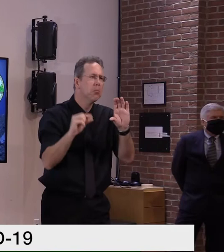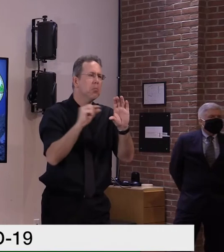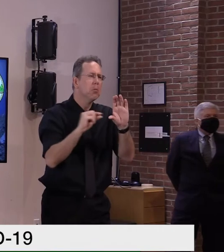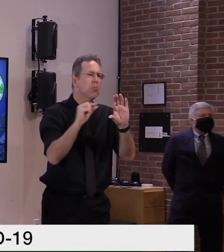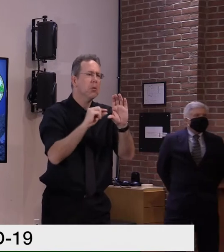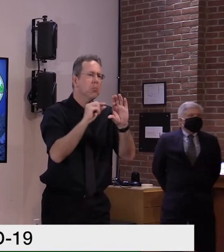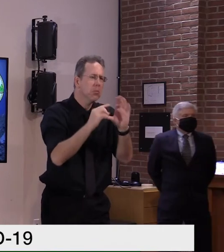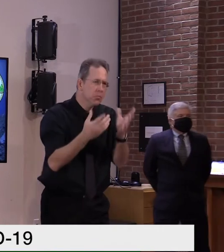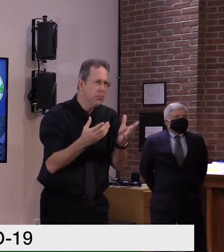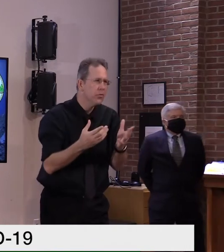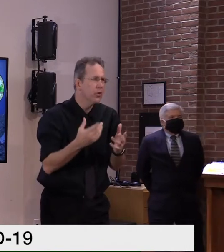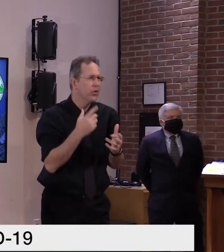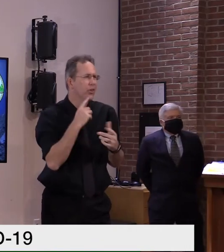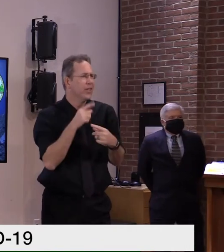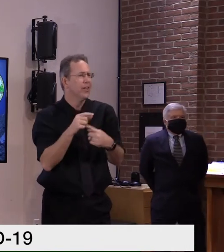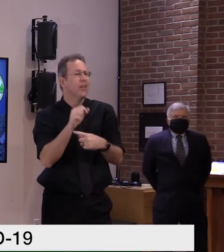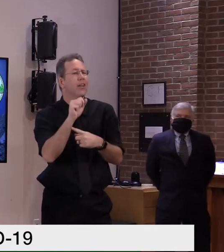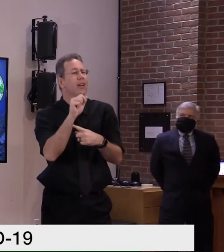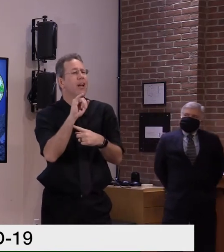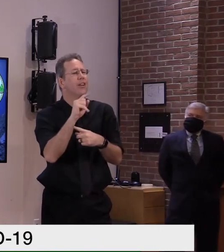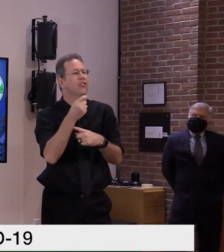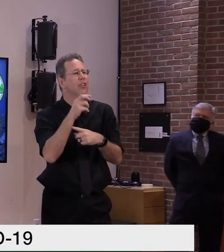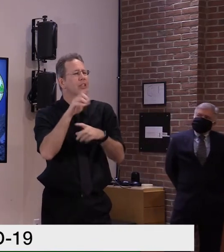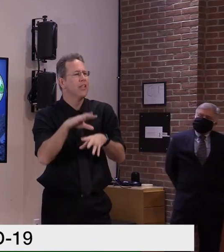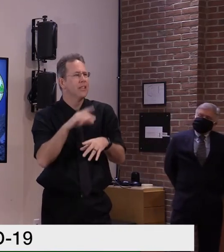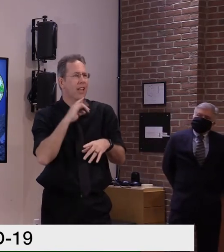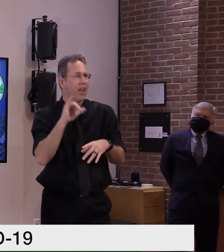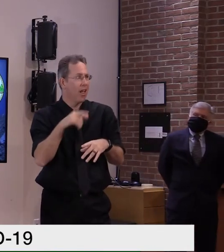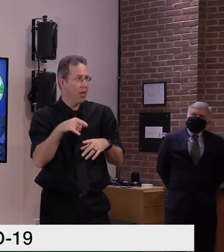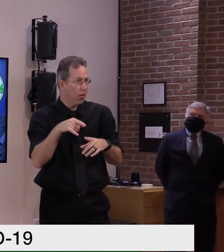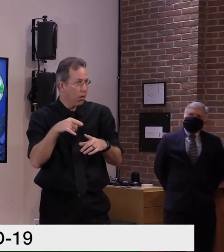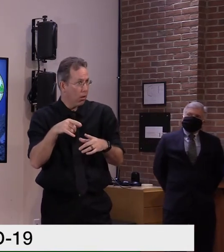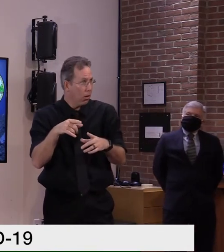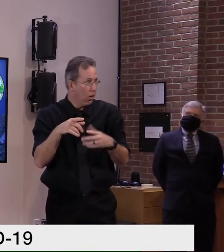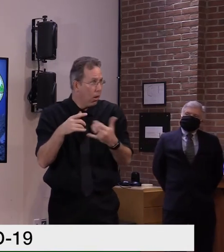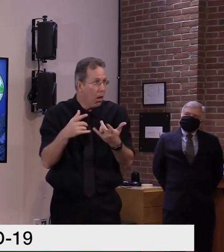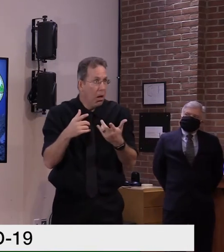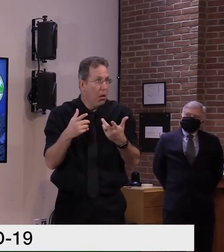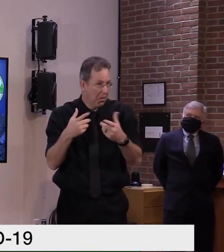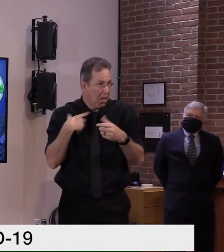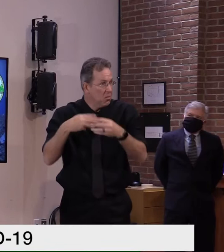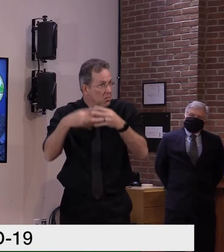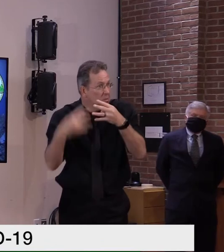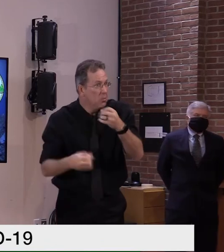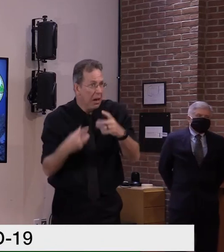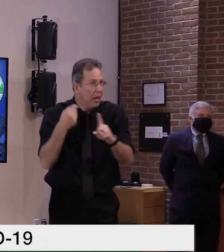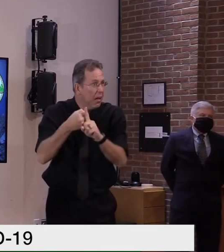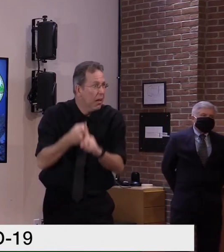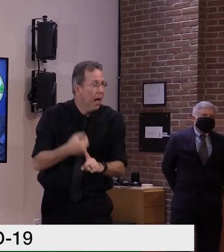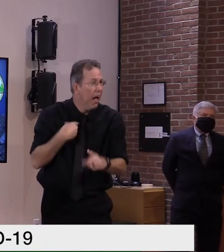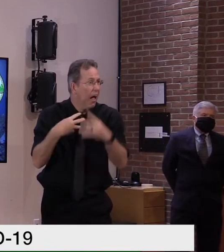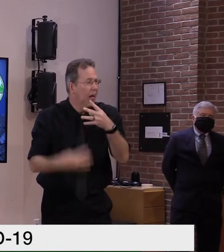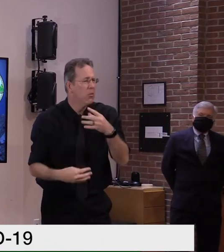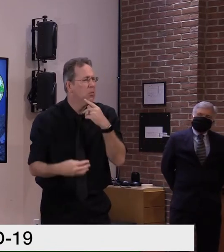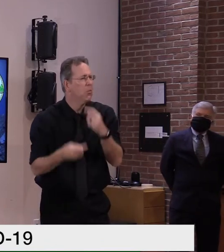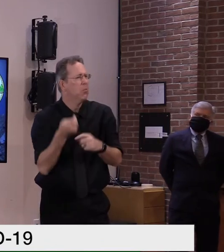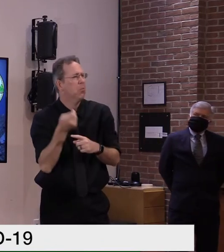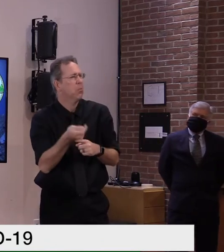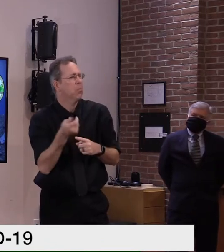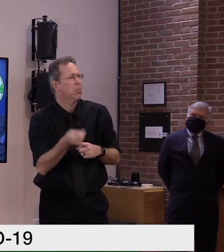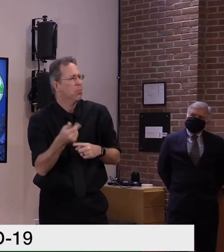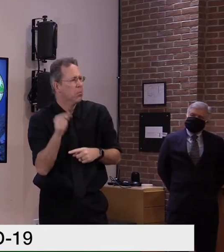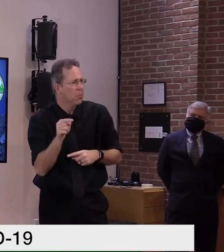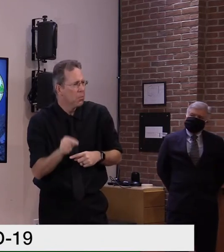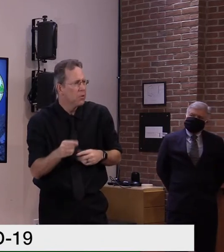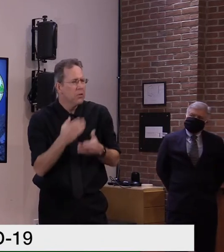of cases that we didn't show anybody before, because it's such a very tiny percentage of the total.